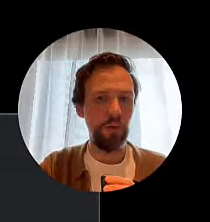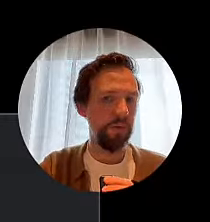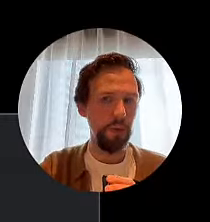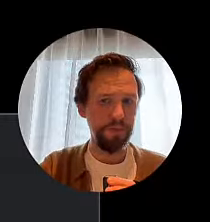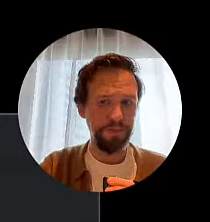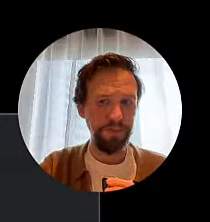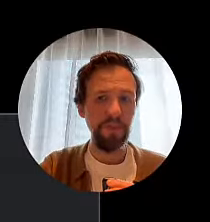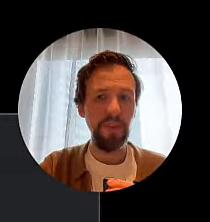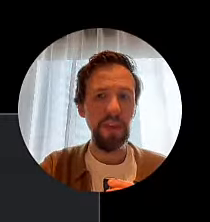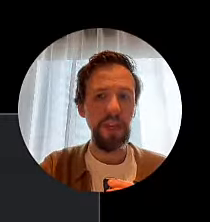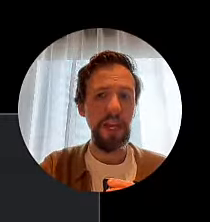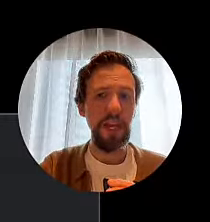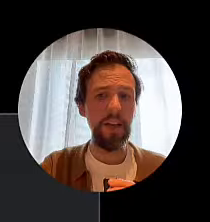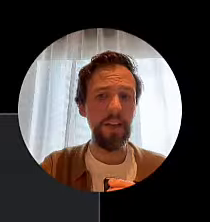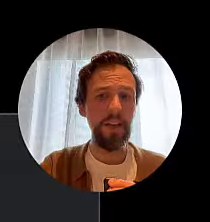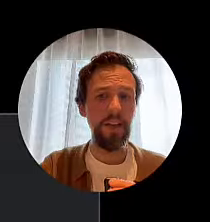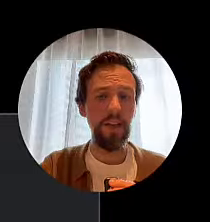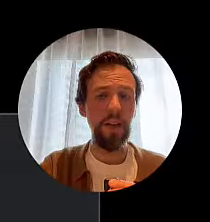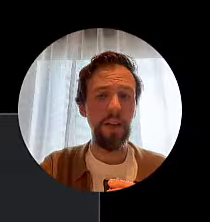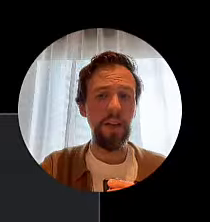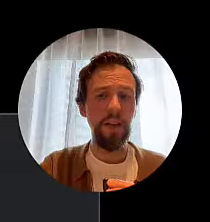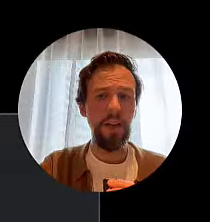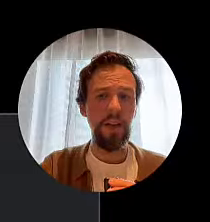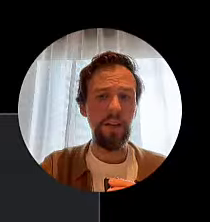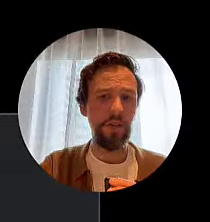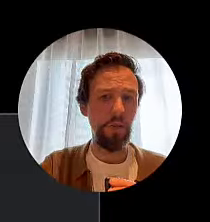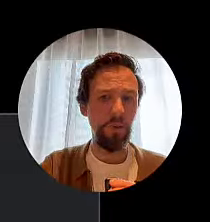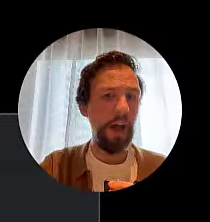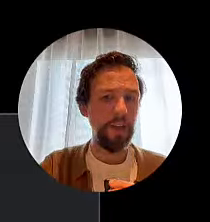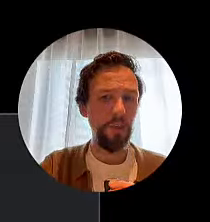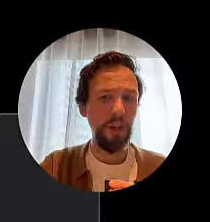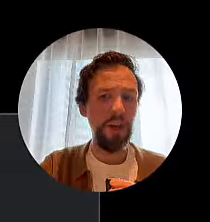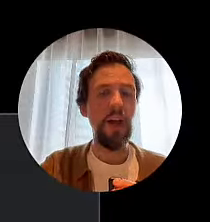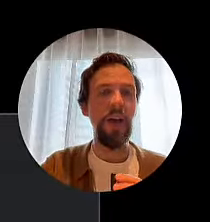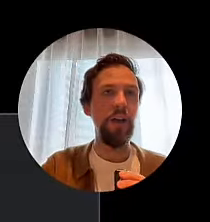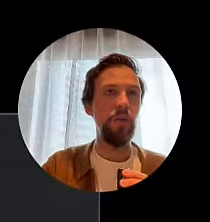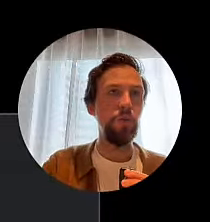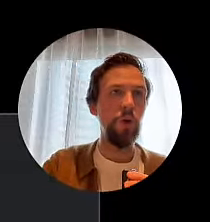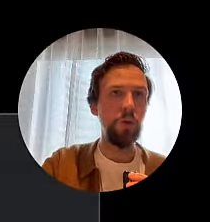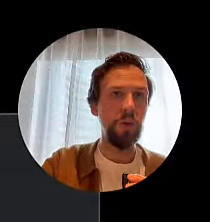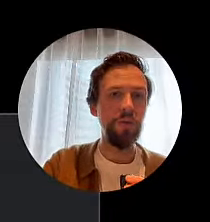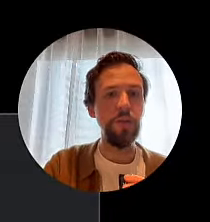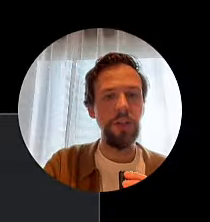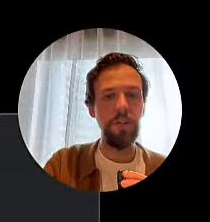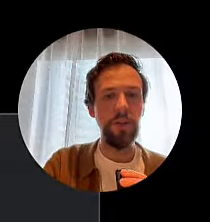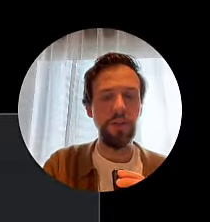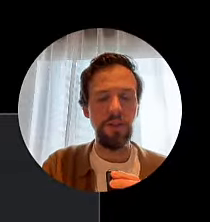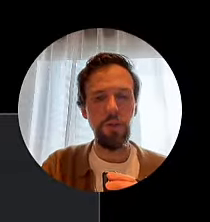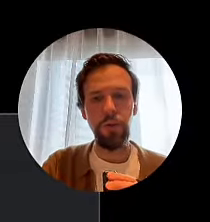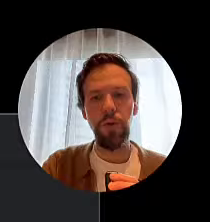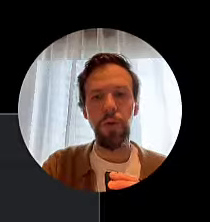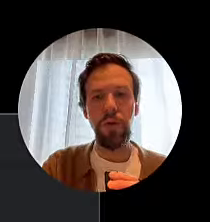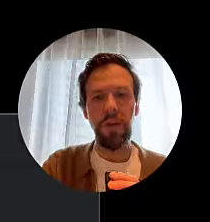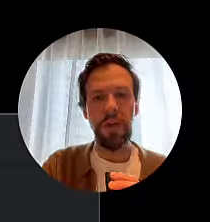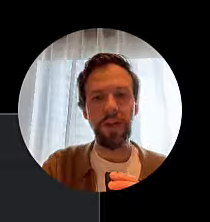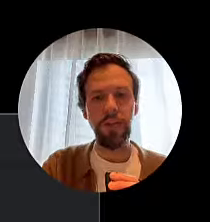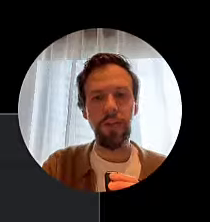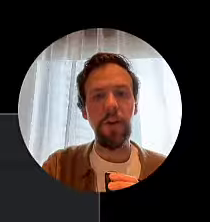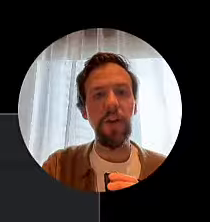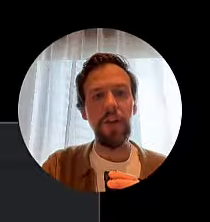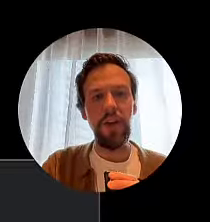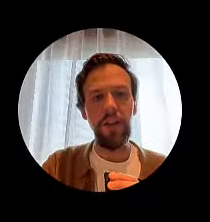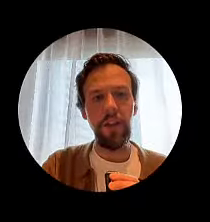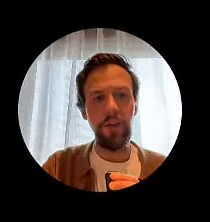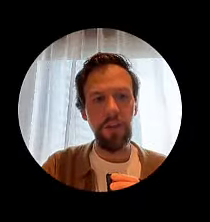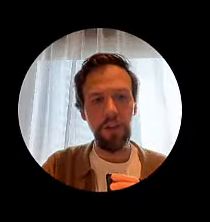me a good review. And so last week I wrote one of those emails to a